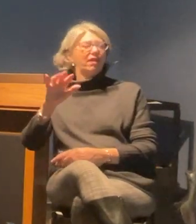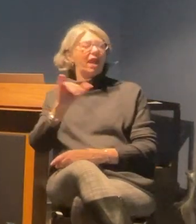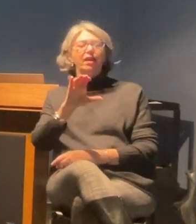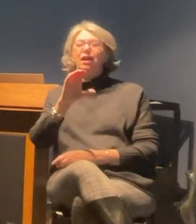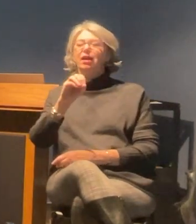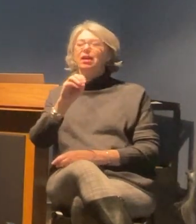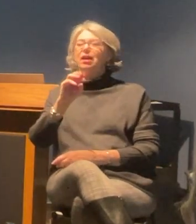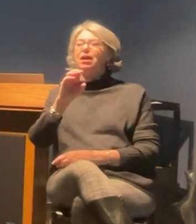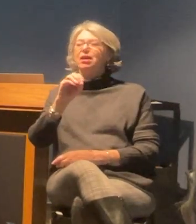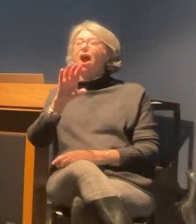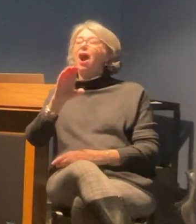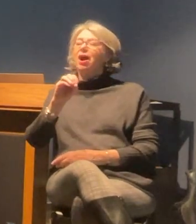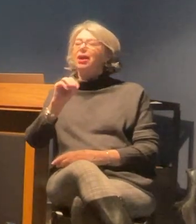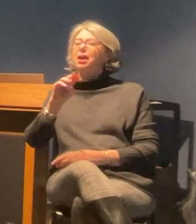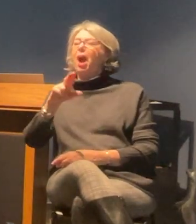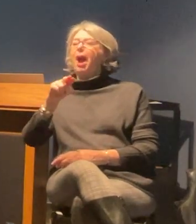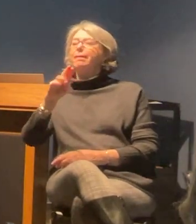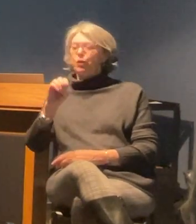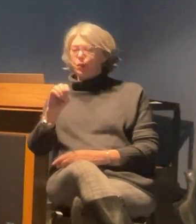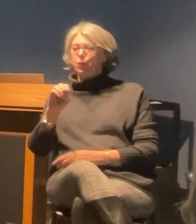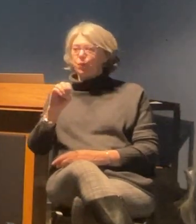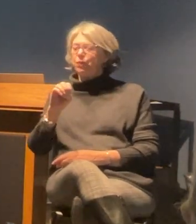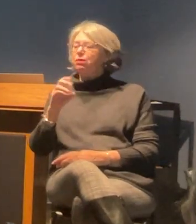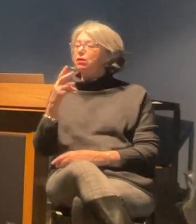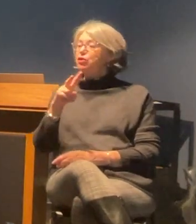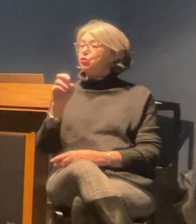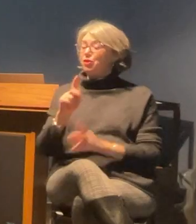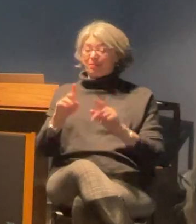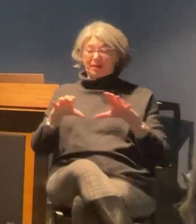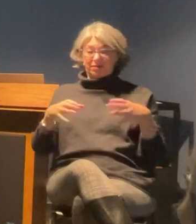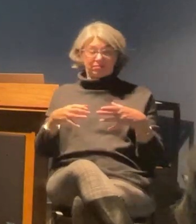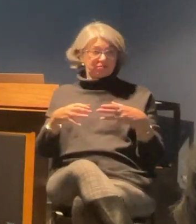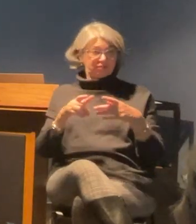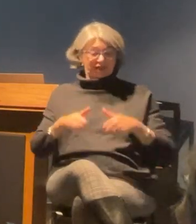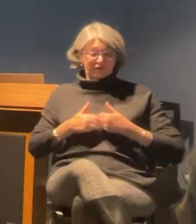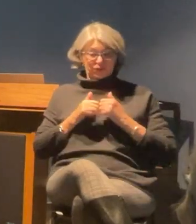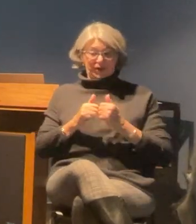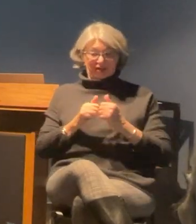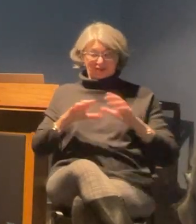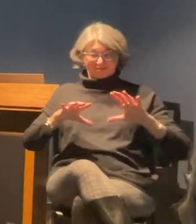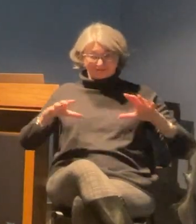So basically, it's a commune of 200 people.